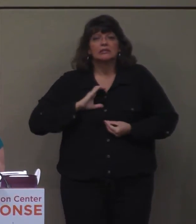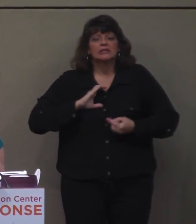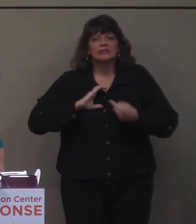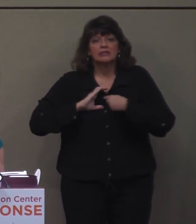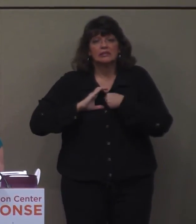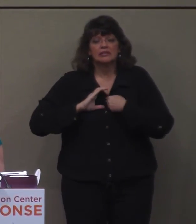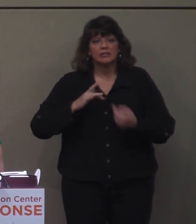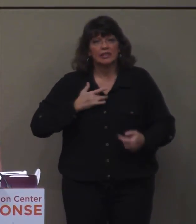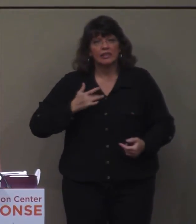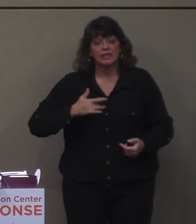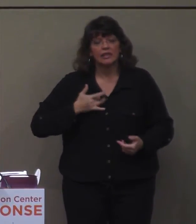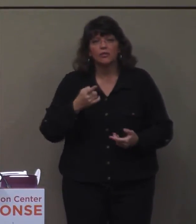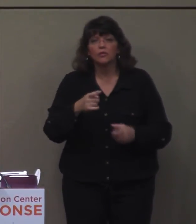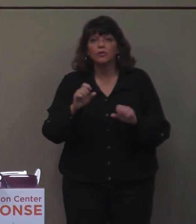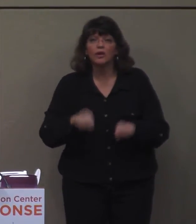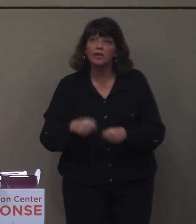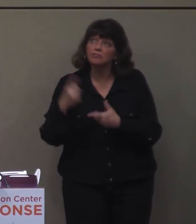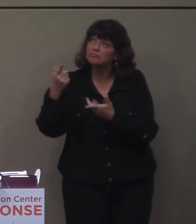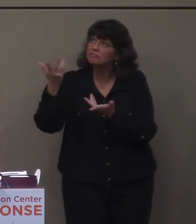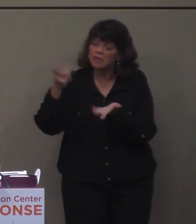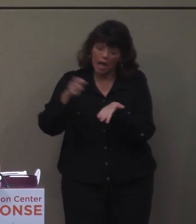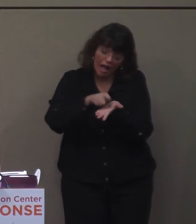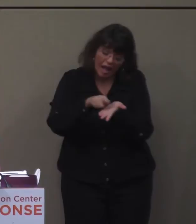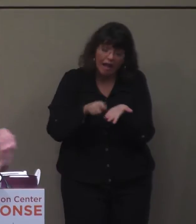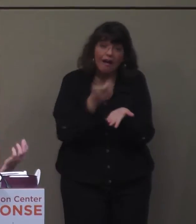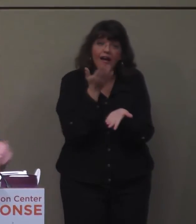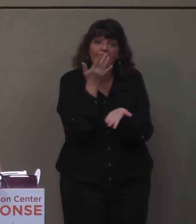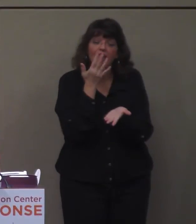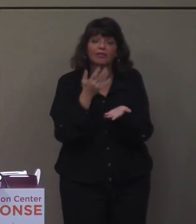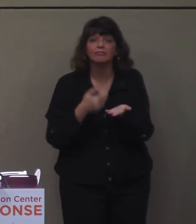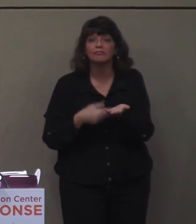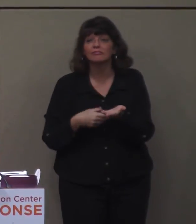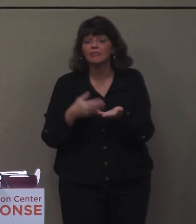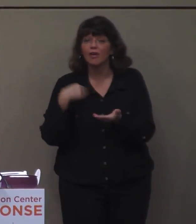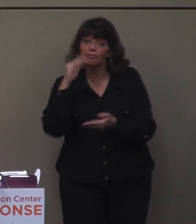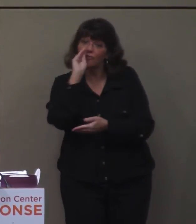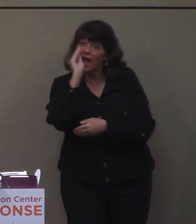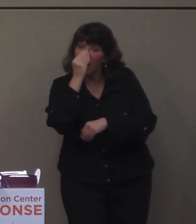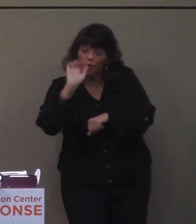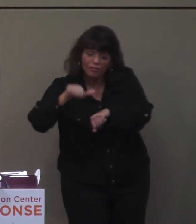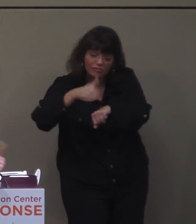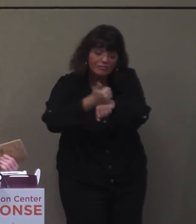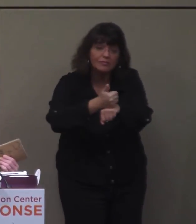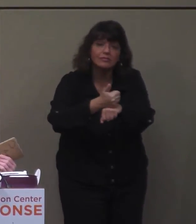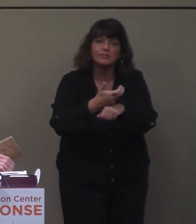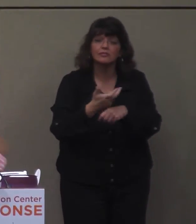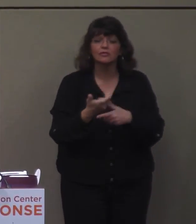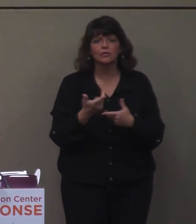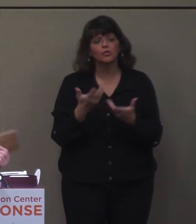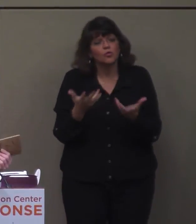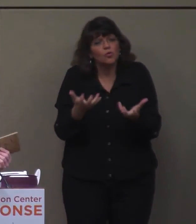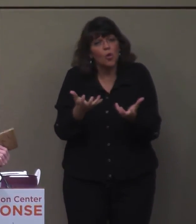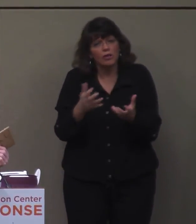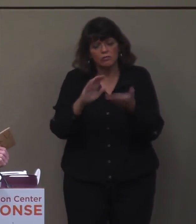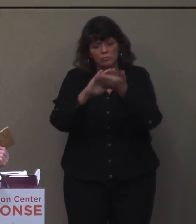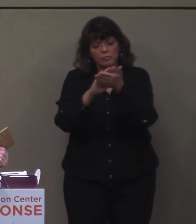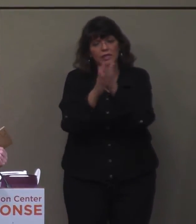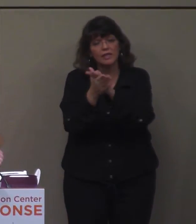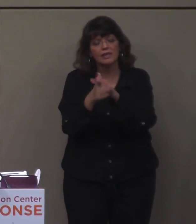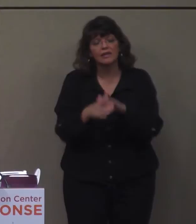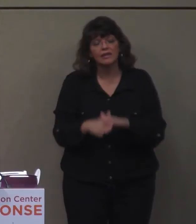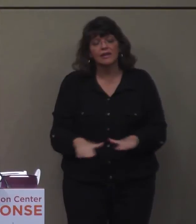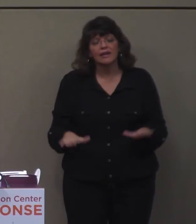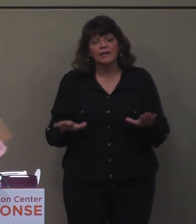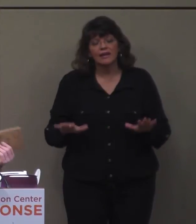home environment a place of peace, so that you can just enjoy each other and be together with each other. So those are a couple